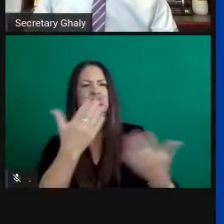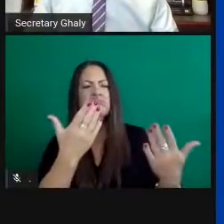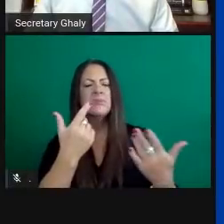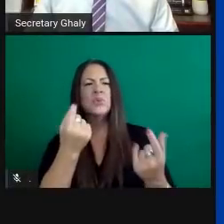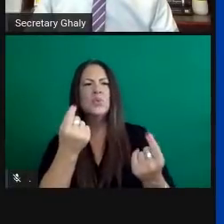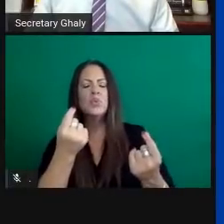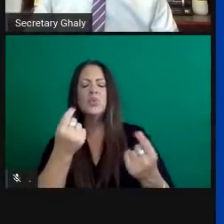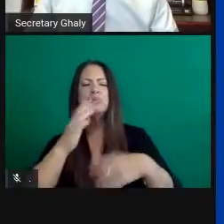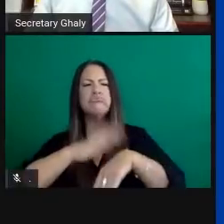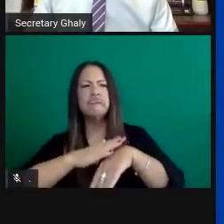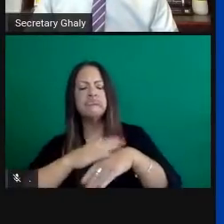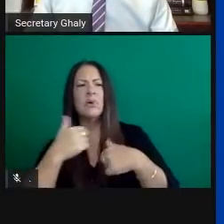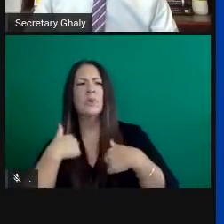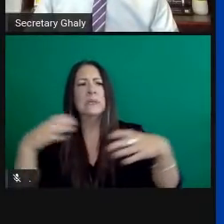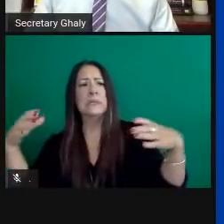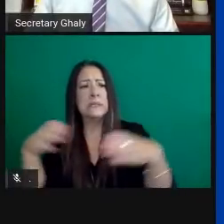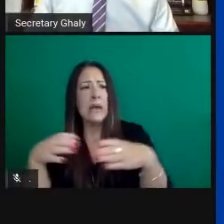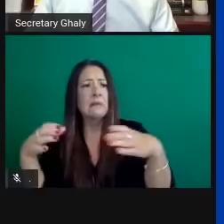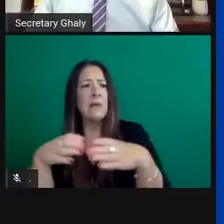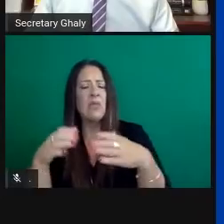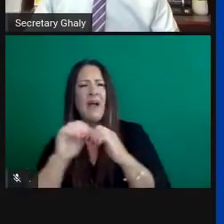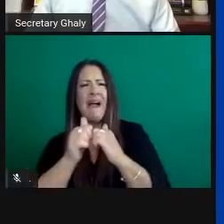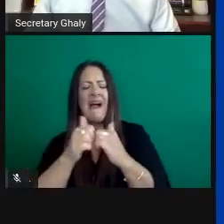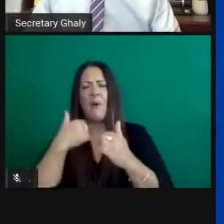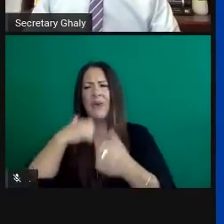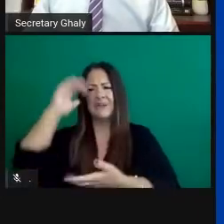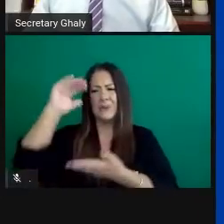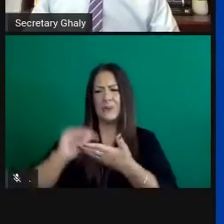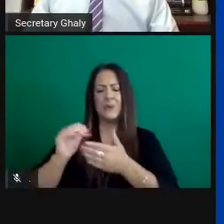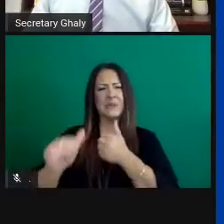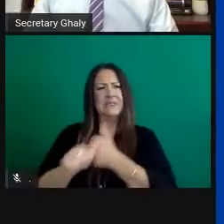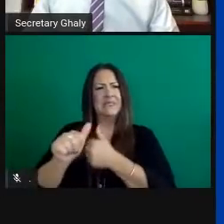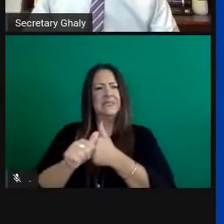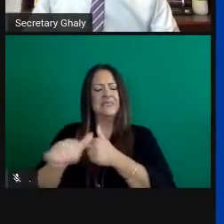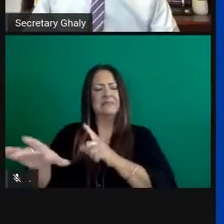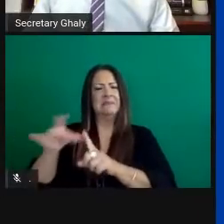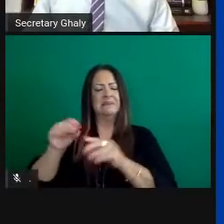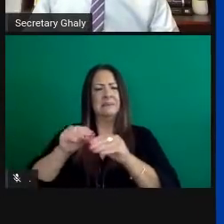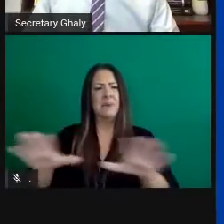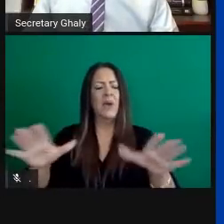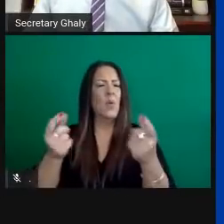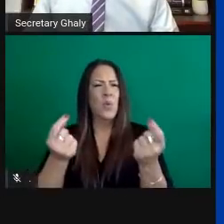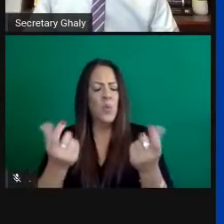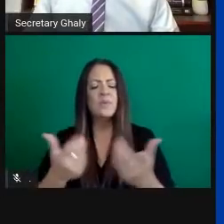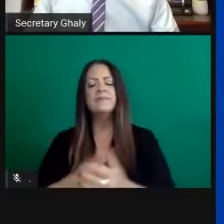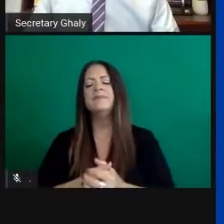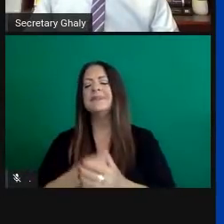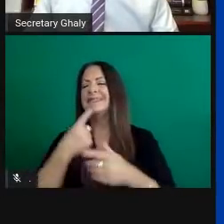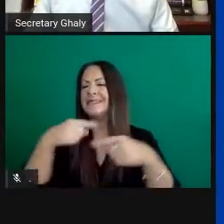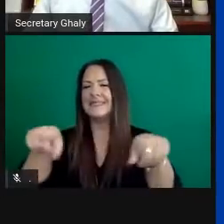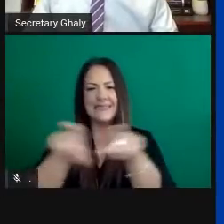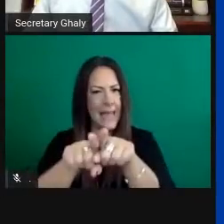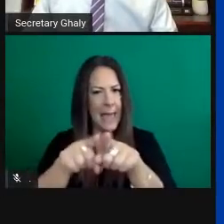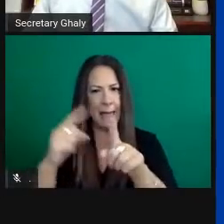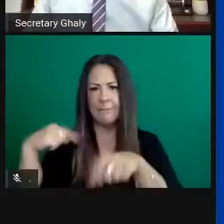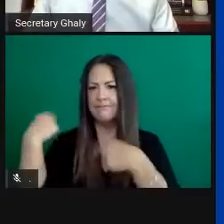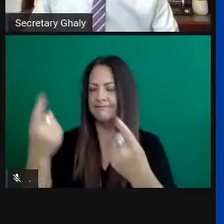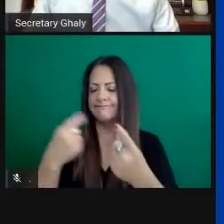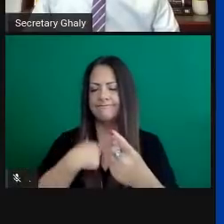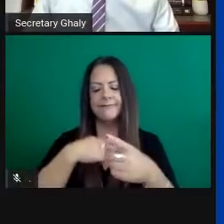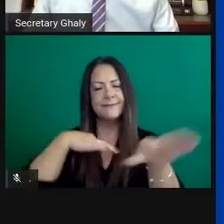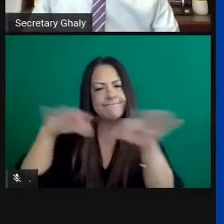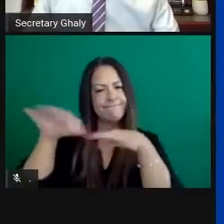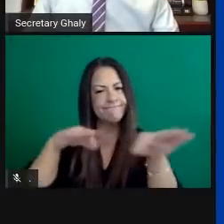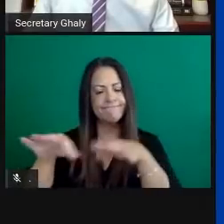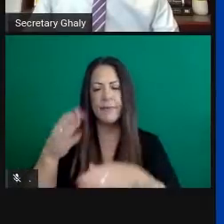small gatherings, really ways to reduce risk. That guidance added some of the same old that we've been talking about,